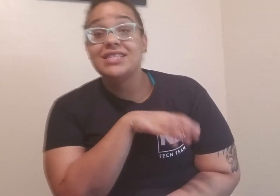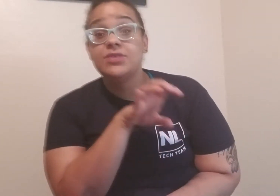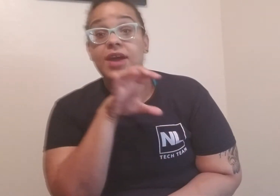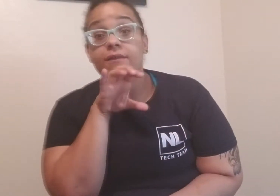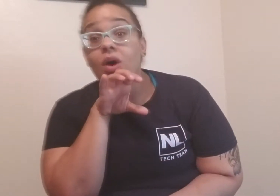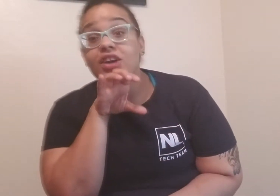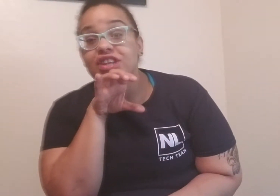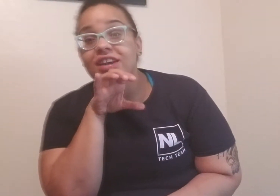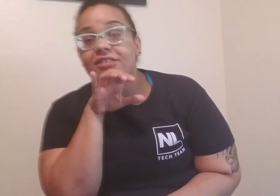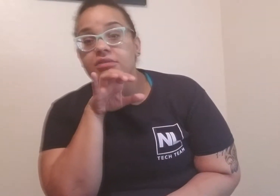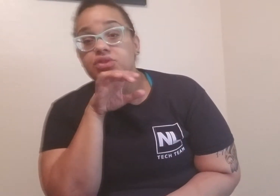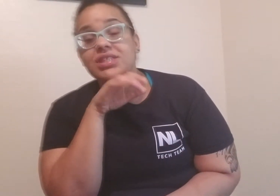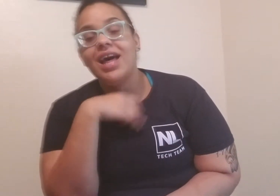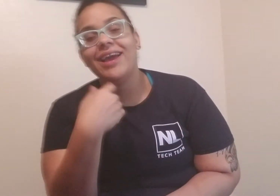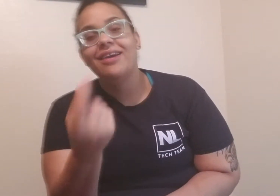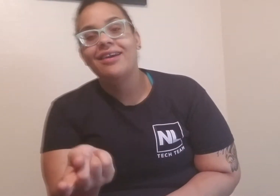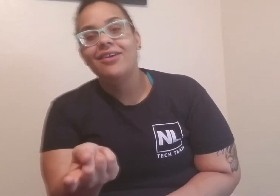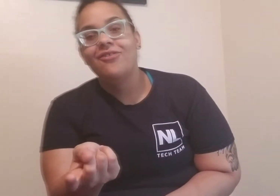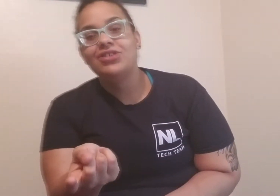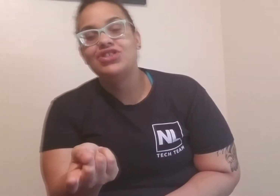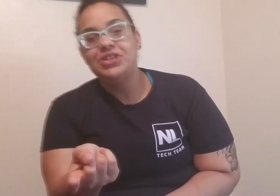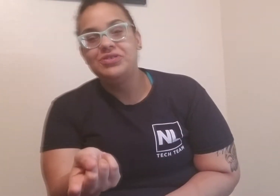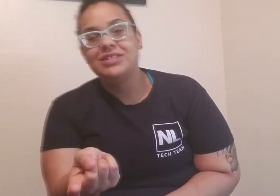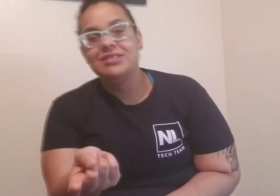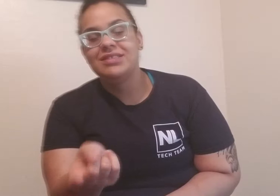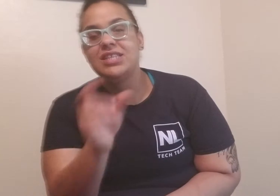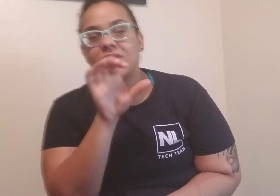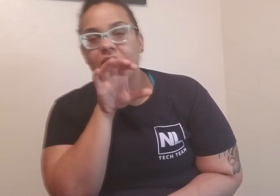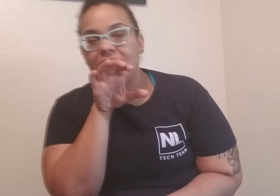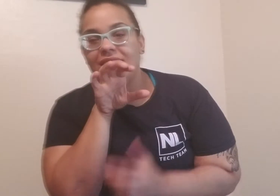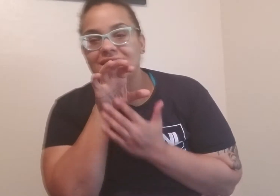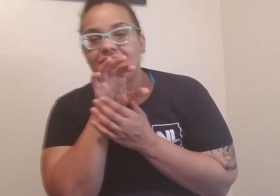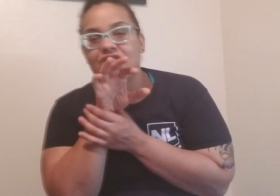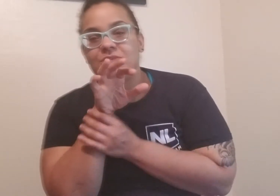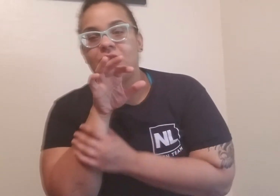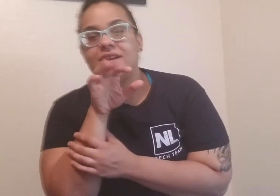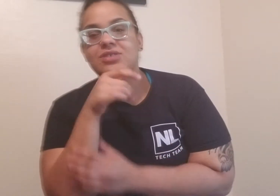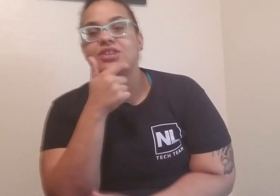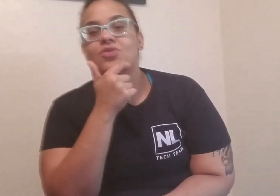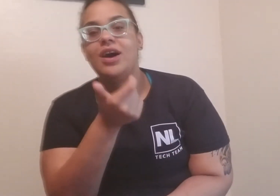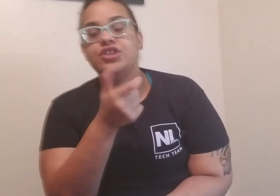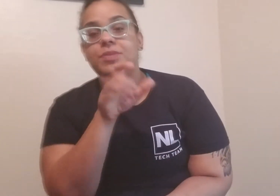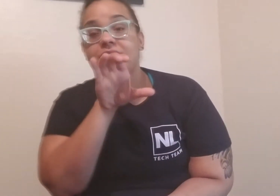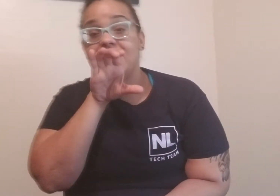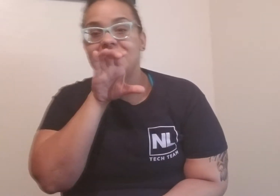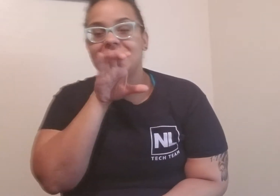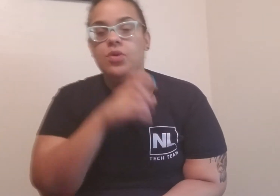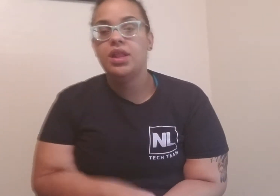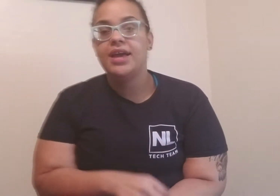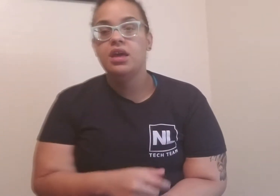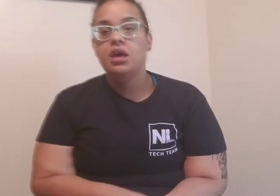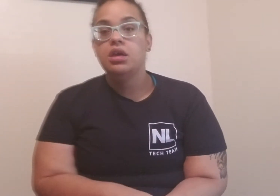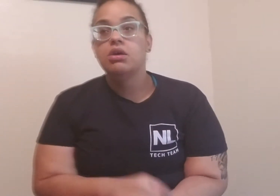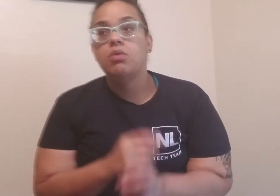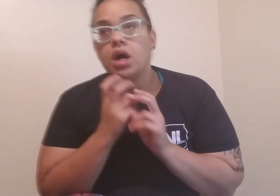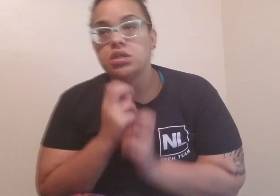we have watching, which is like, which shows, this one I don't like because it kind of hurts my wrist, so I do watch. But this is more like you're watching, you're